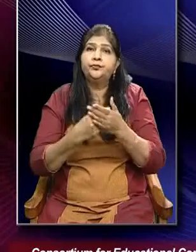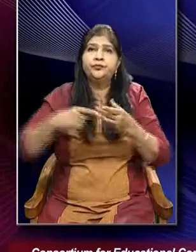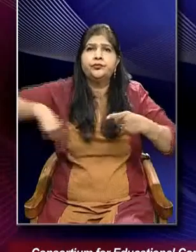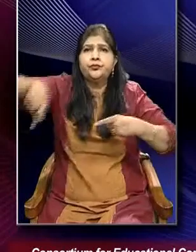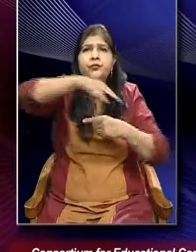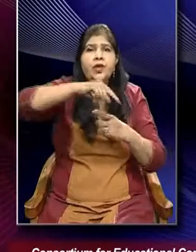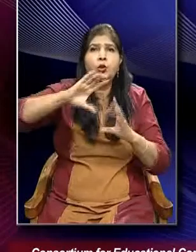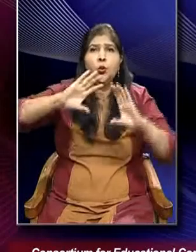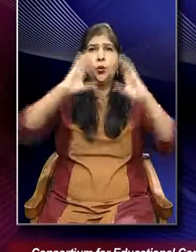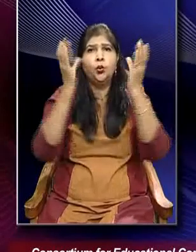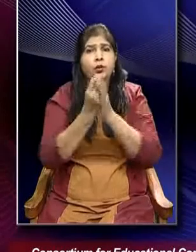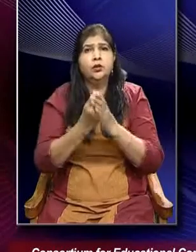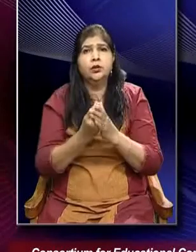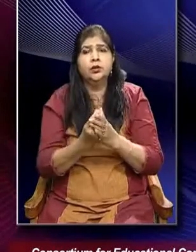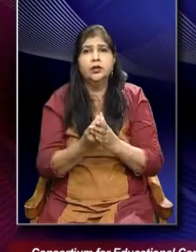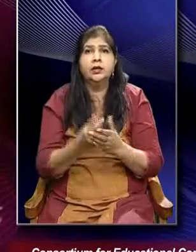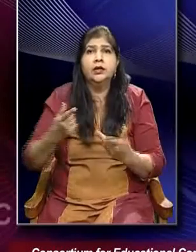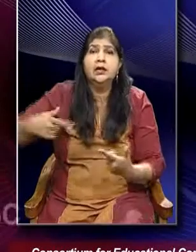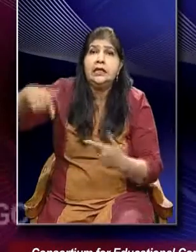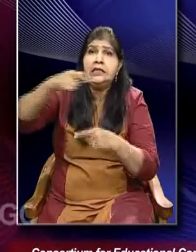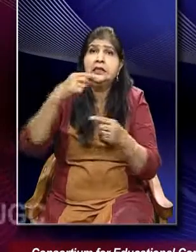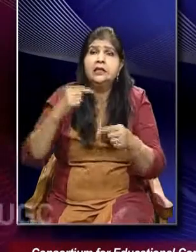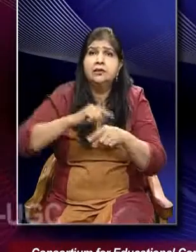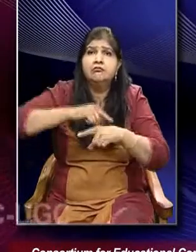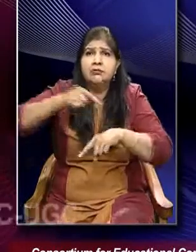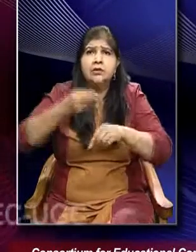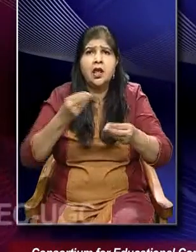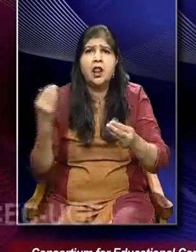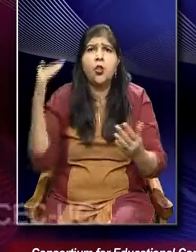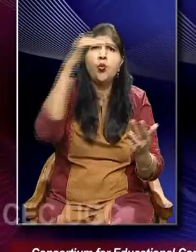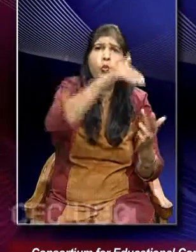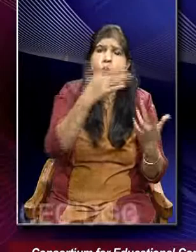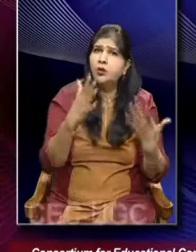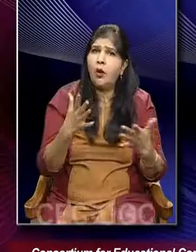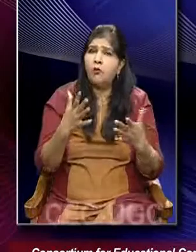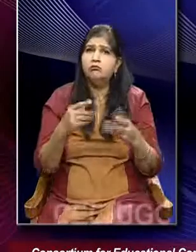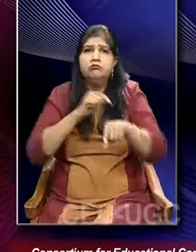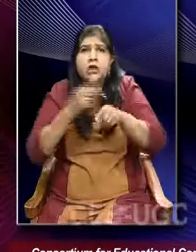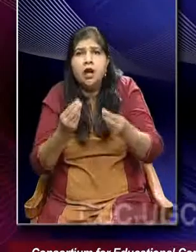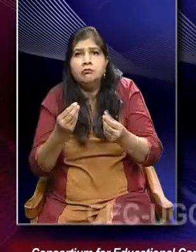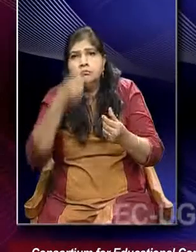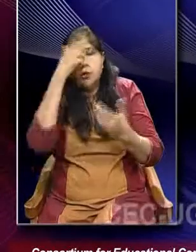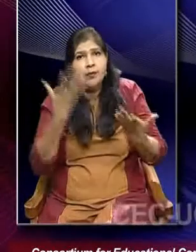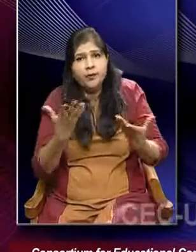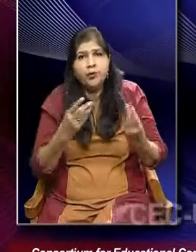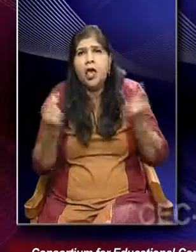globe, space and time are no longer a hindrance.